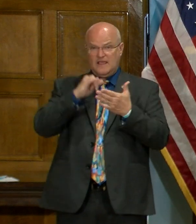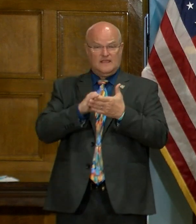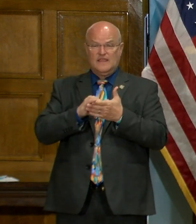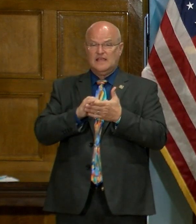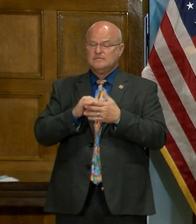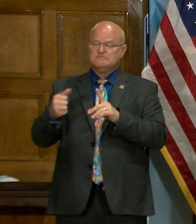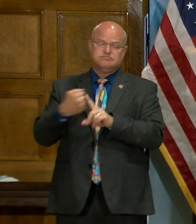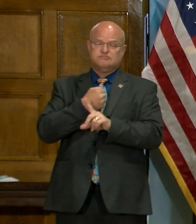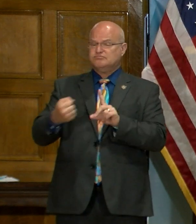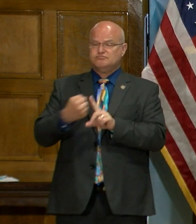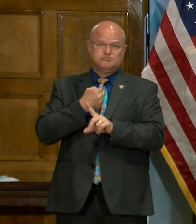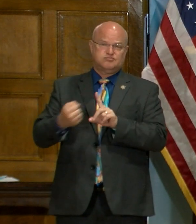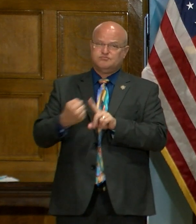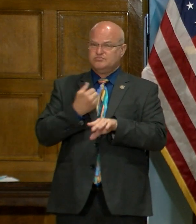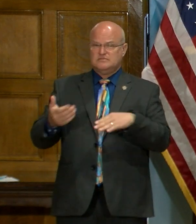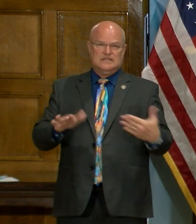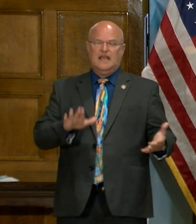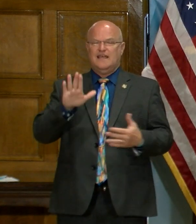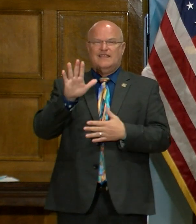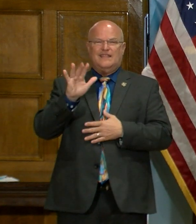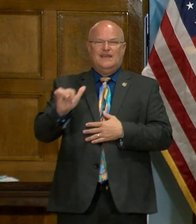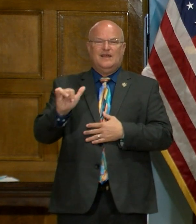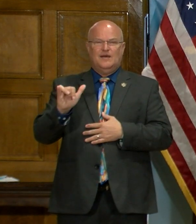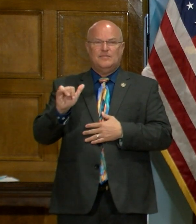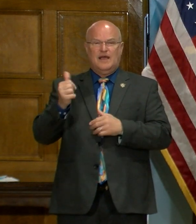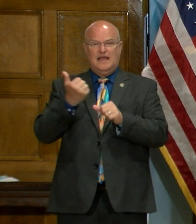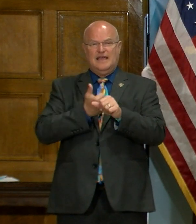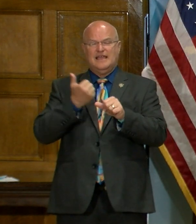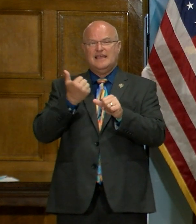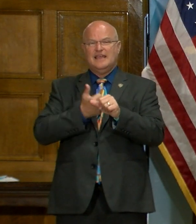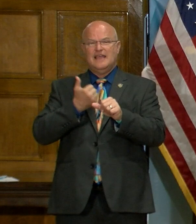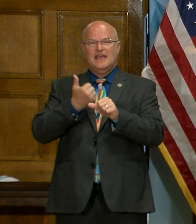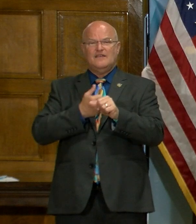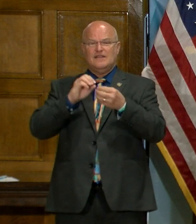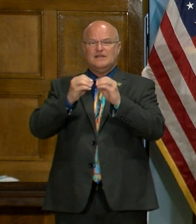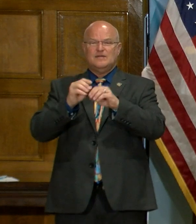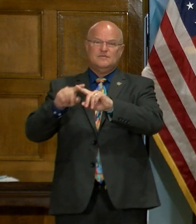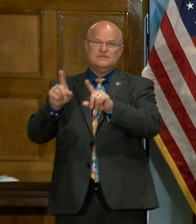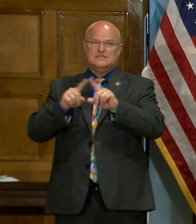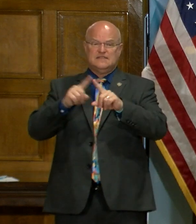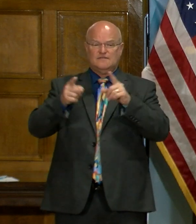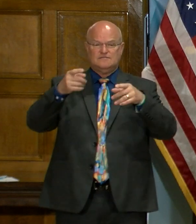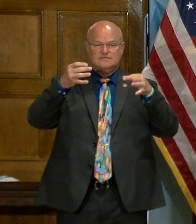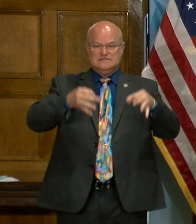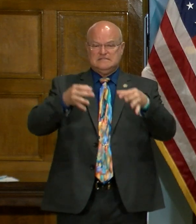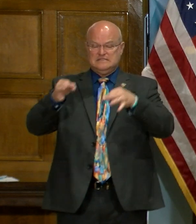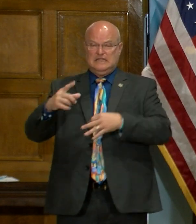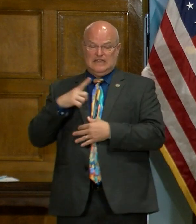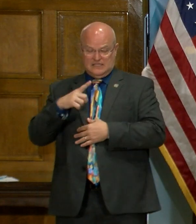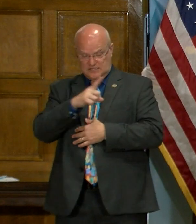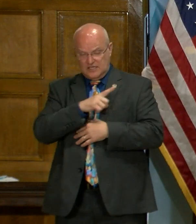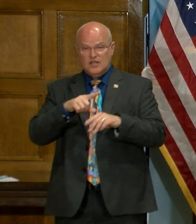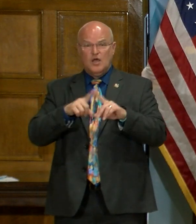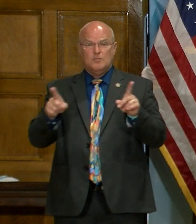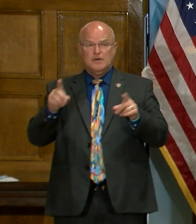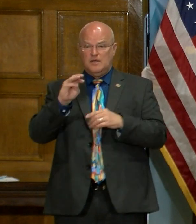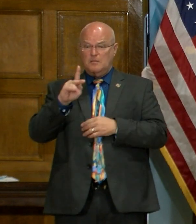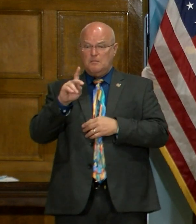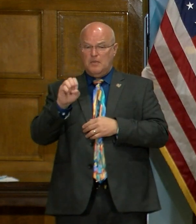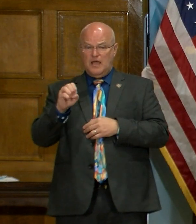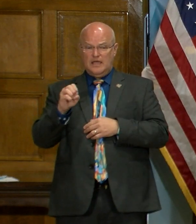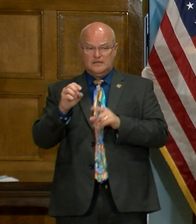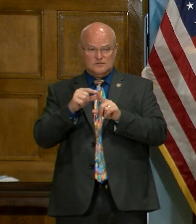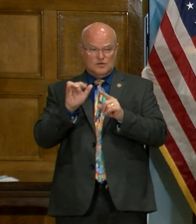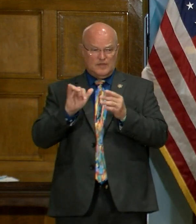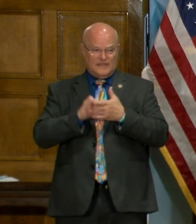just been beaten to death by a number of different hearings in the legislature. But Mike, do you have a